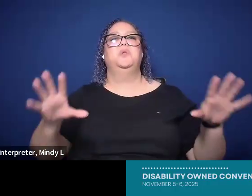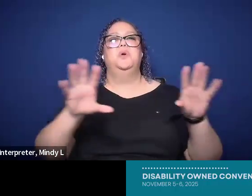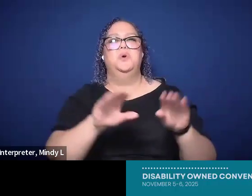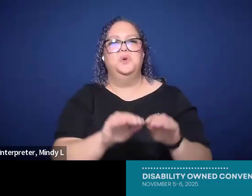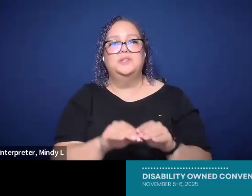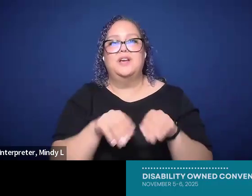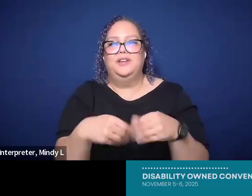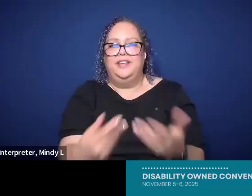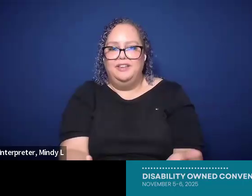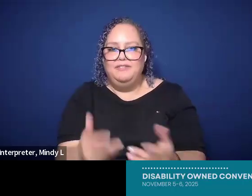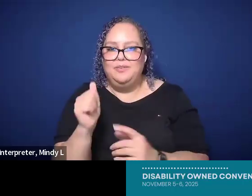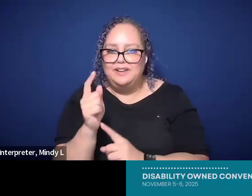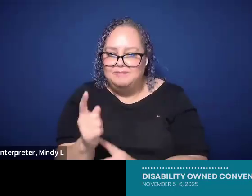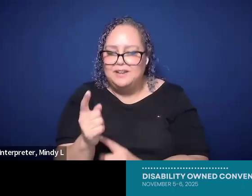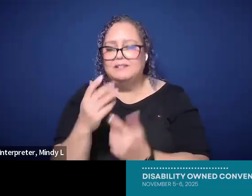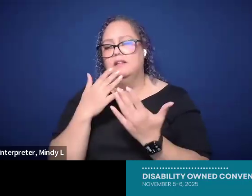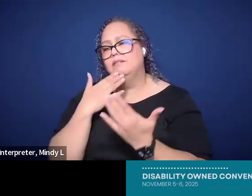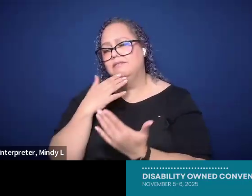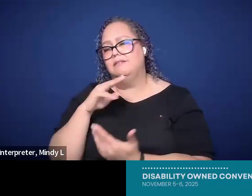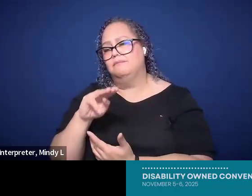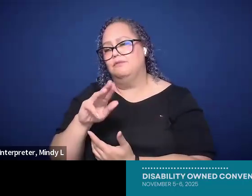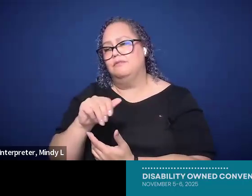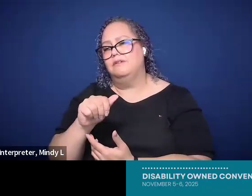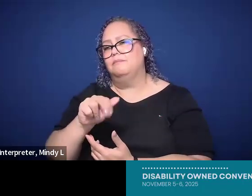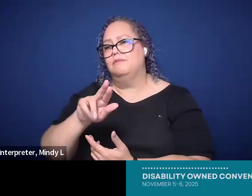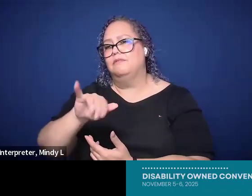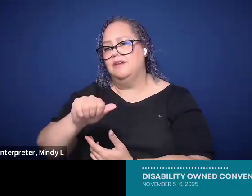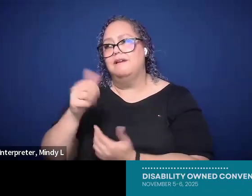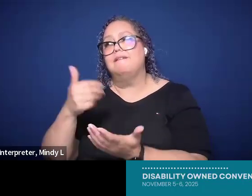thank Maria again for just an amazing presentation. So thank you.